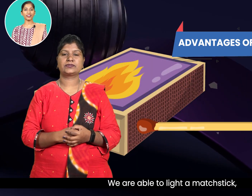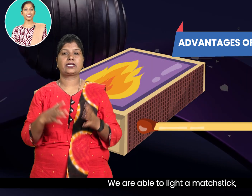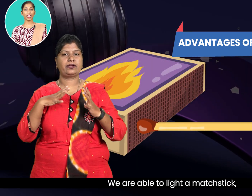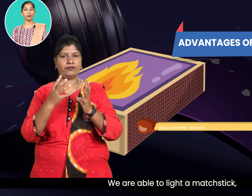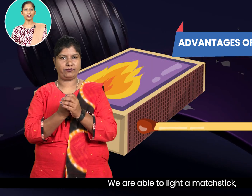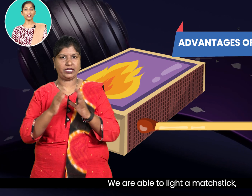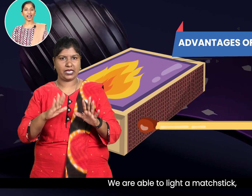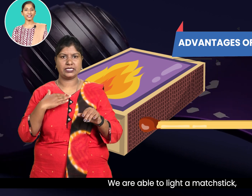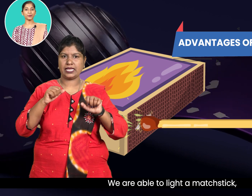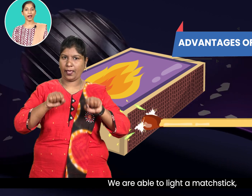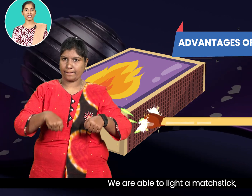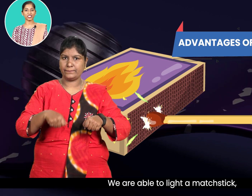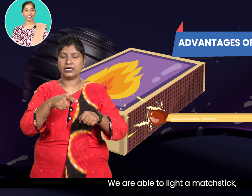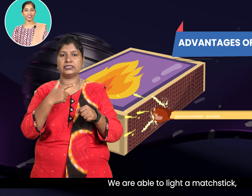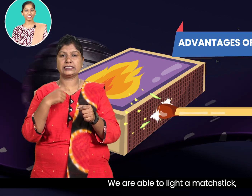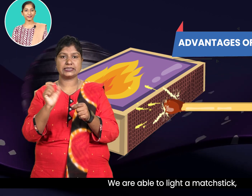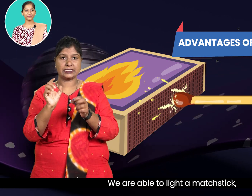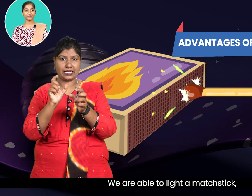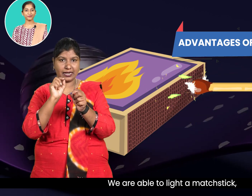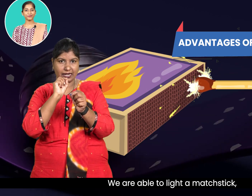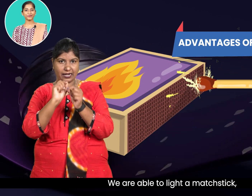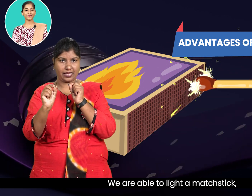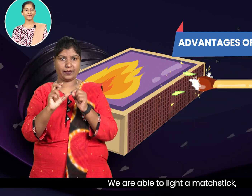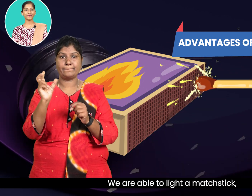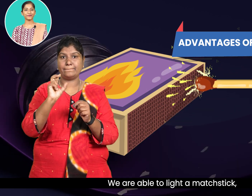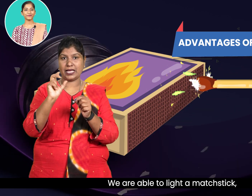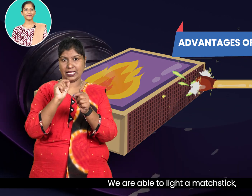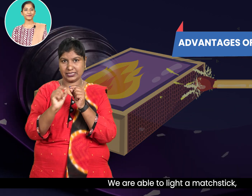We are able to light a matchstick,